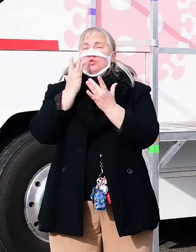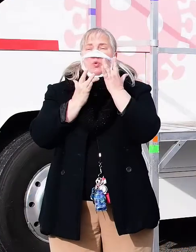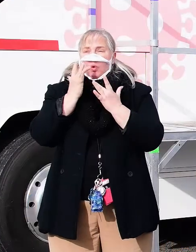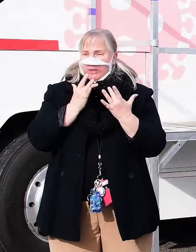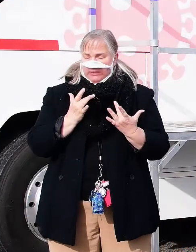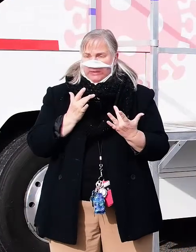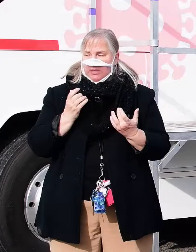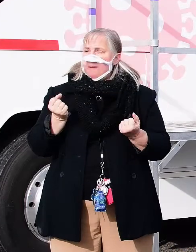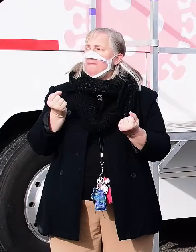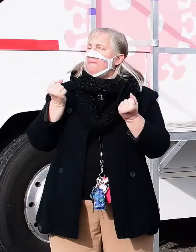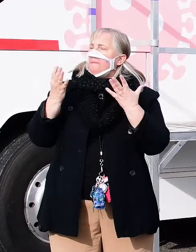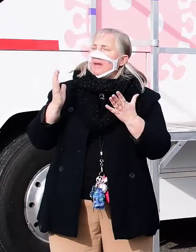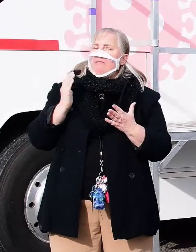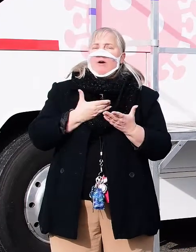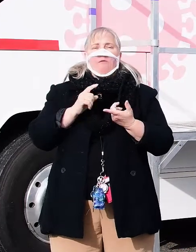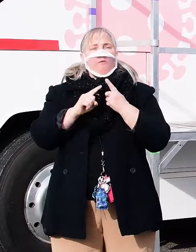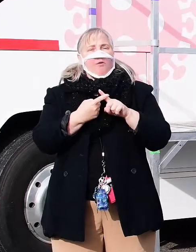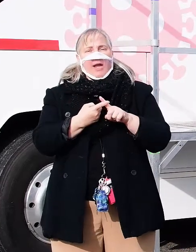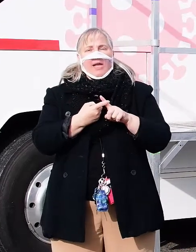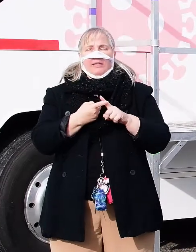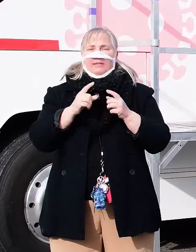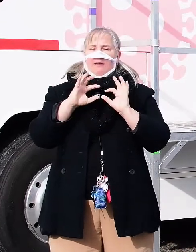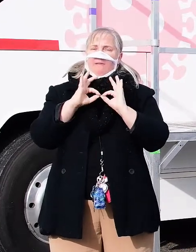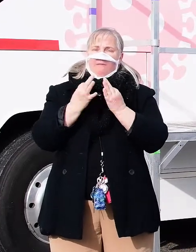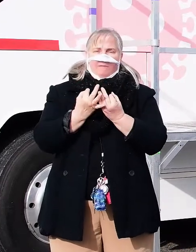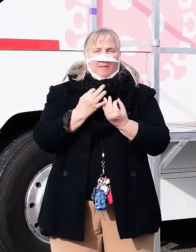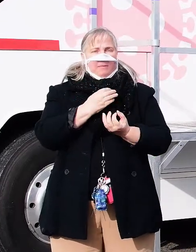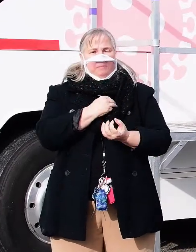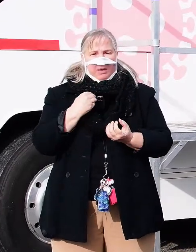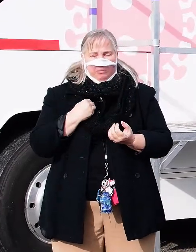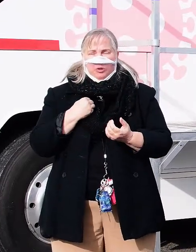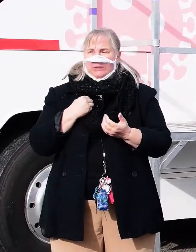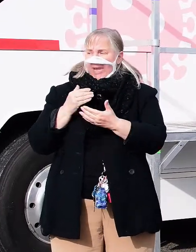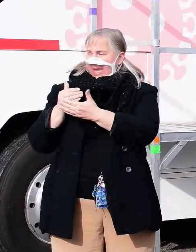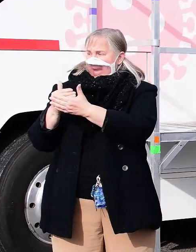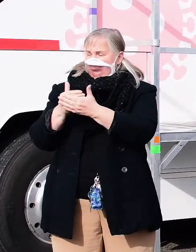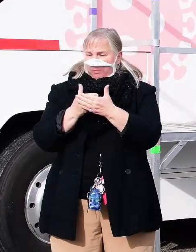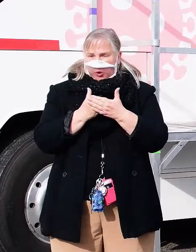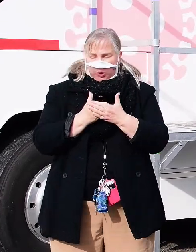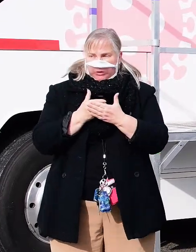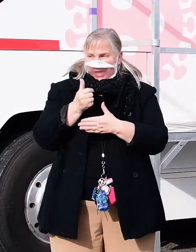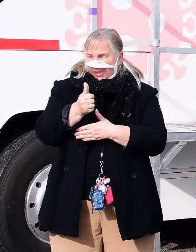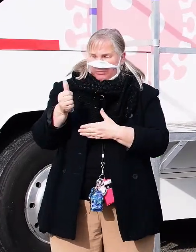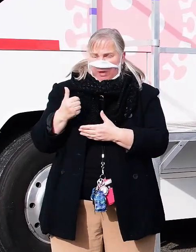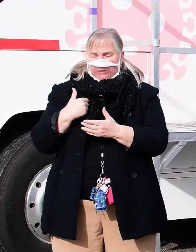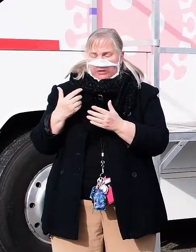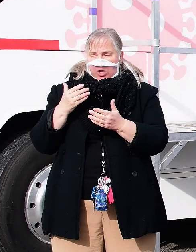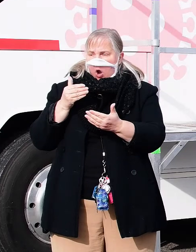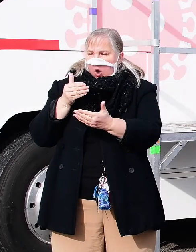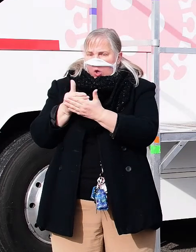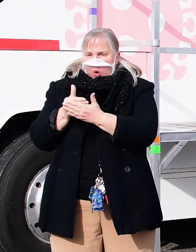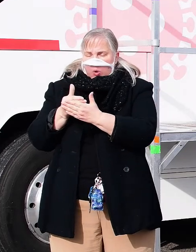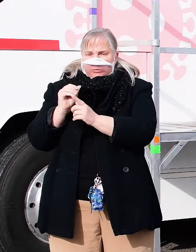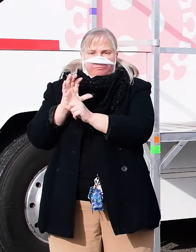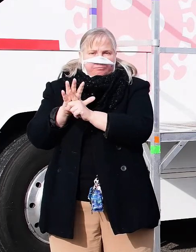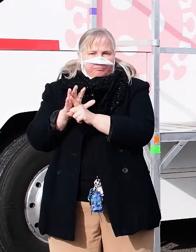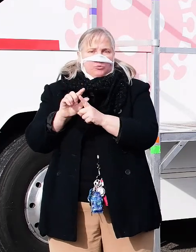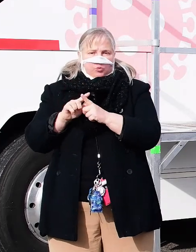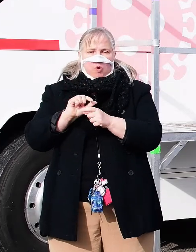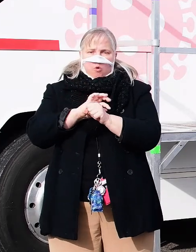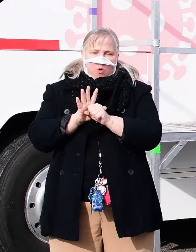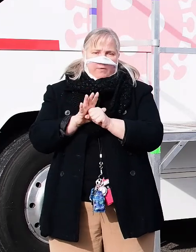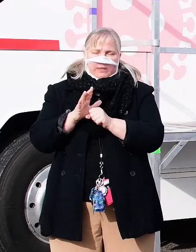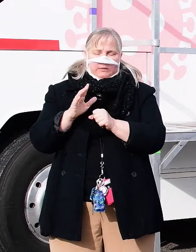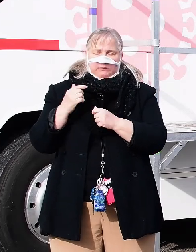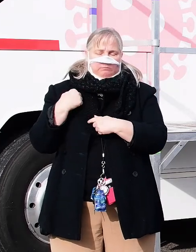Many of our friends, family members, neighbors have had close contact with COVID-19 over the